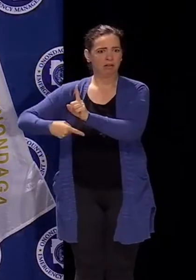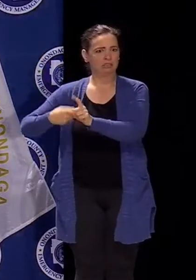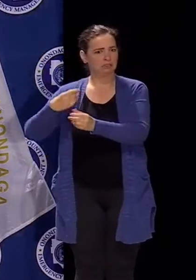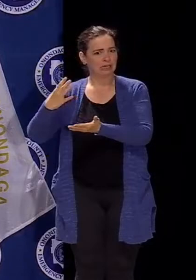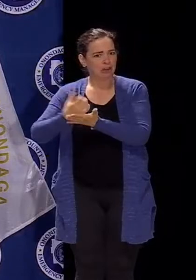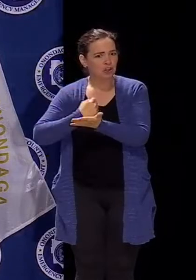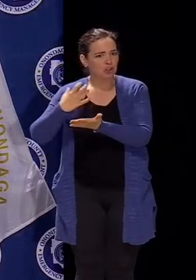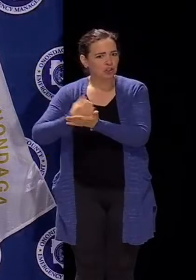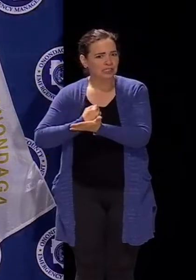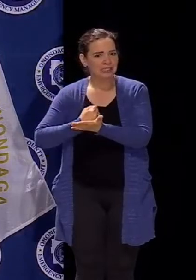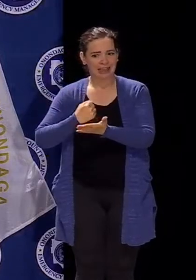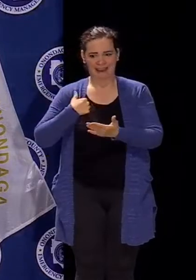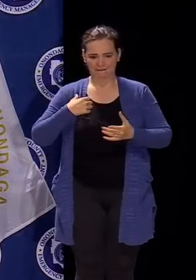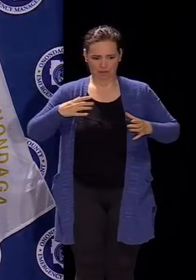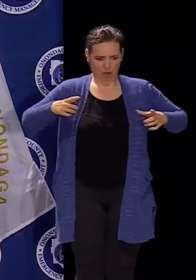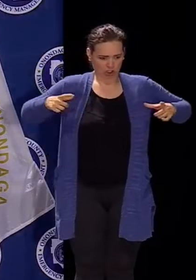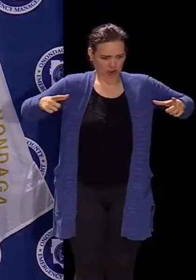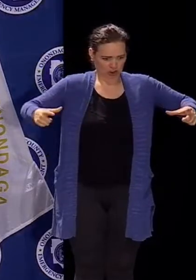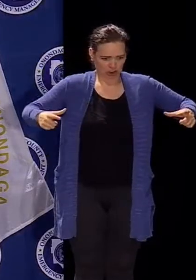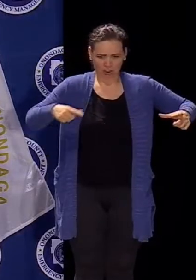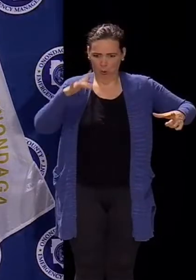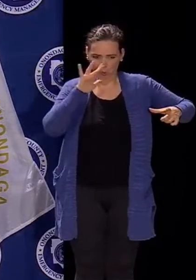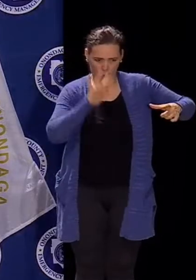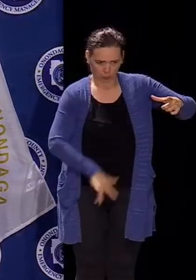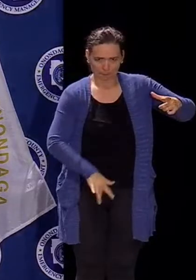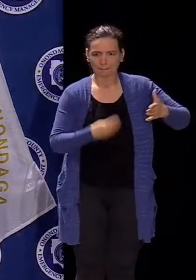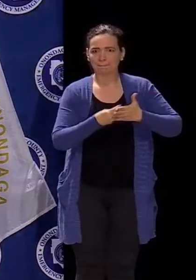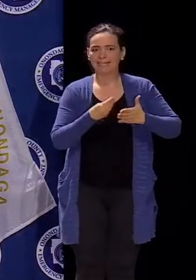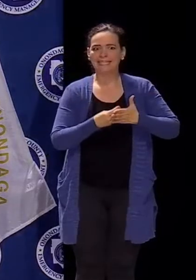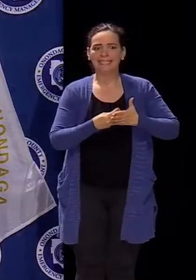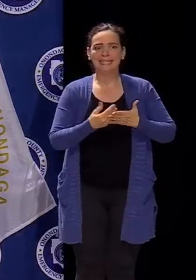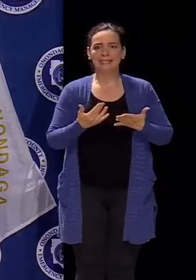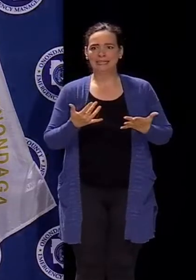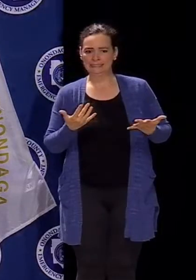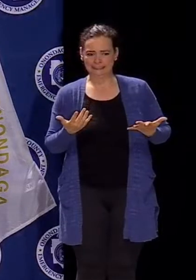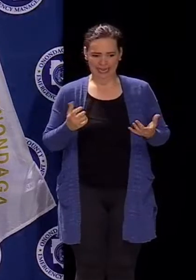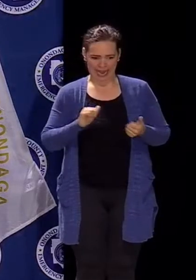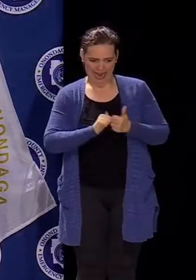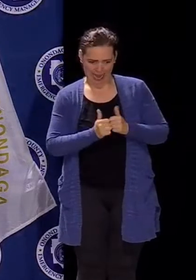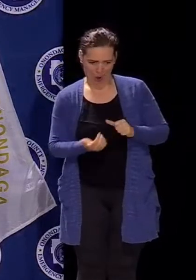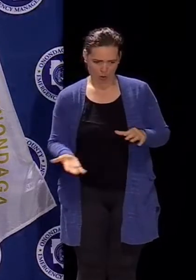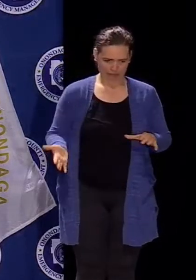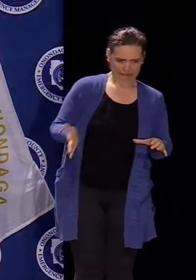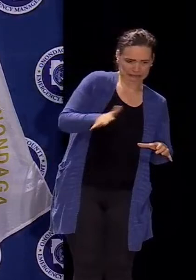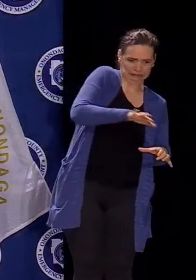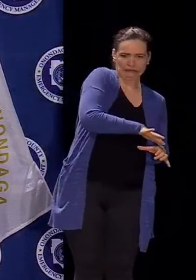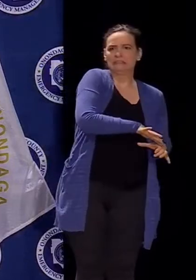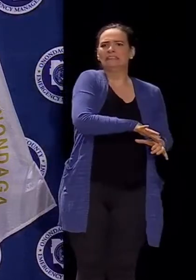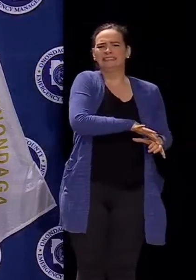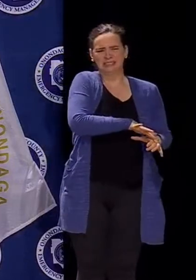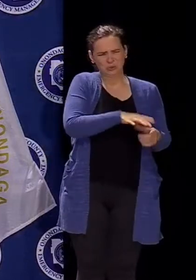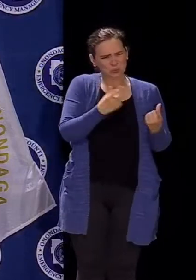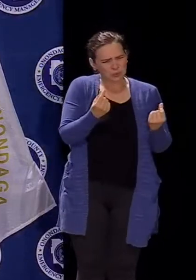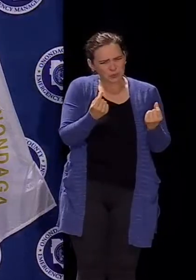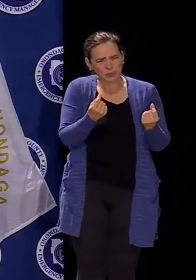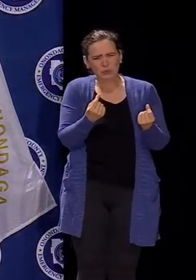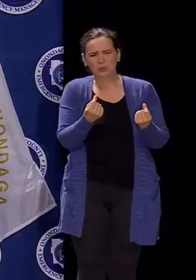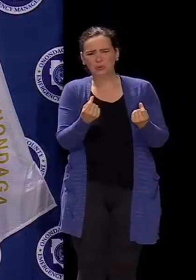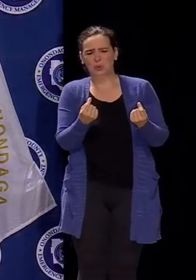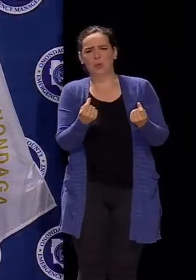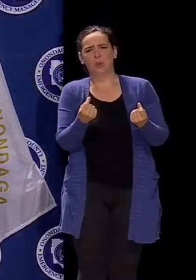pain is going to be felt via cuts, via services, and potentially some short-term revenue enhancements to keep